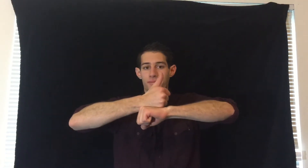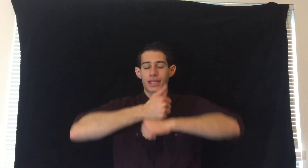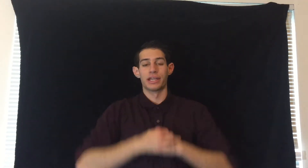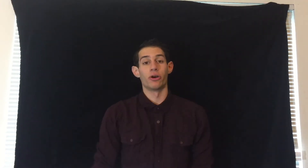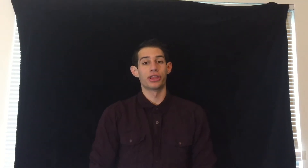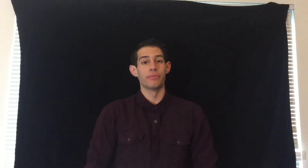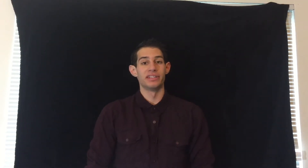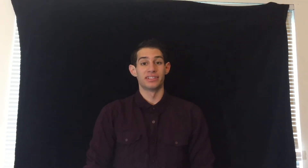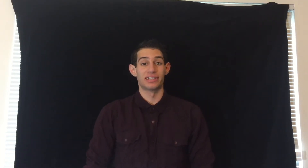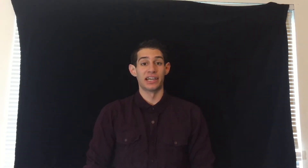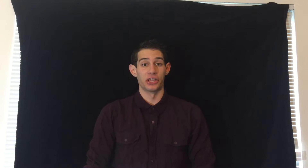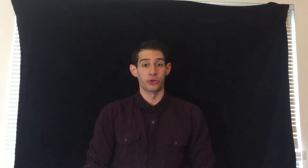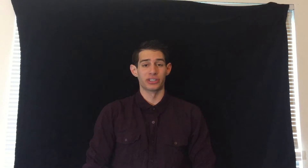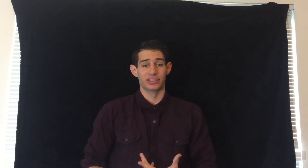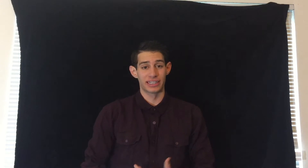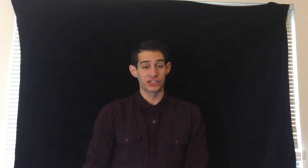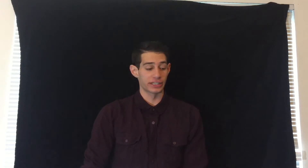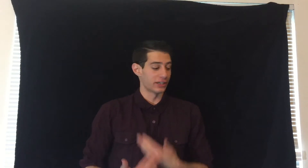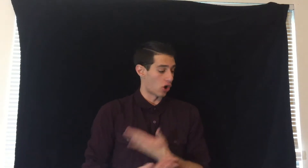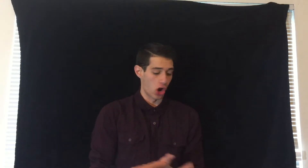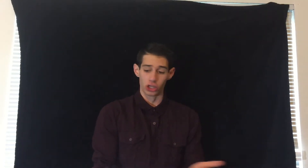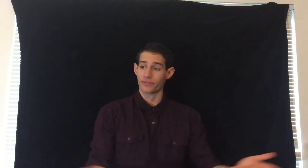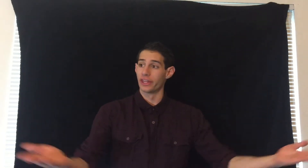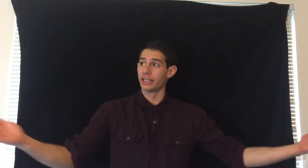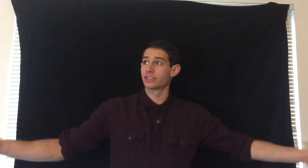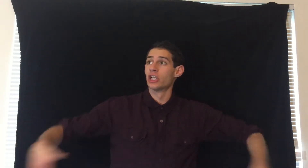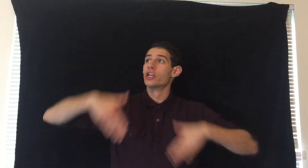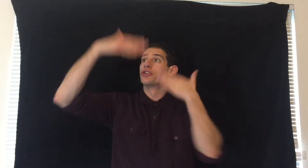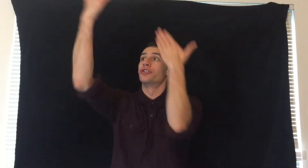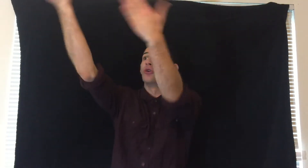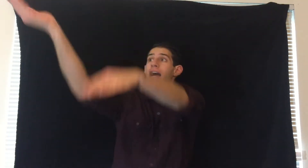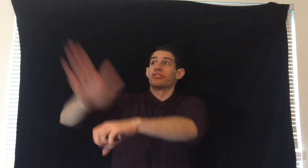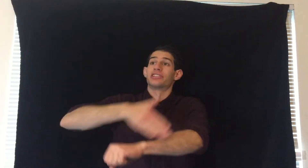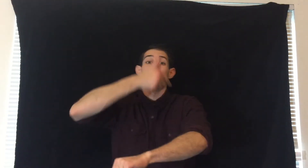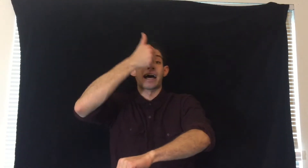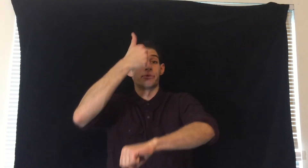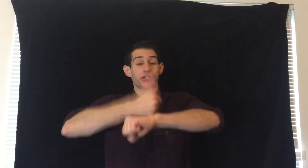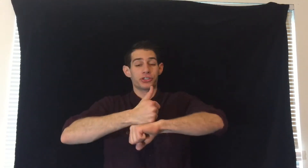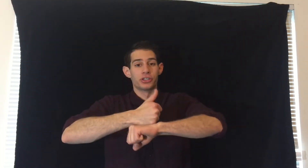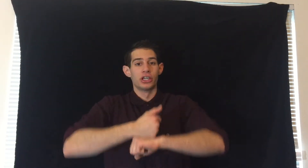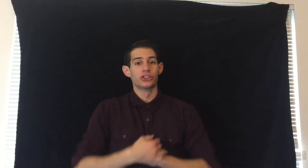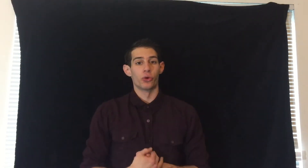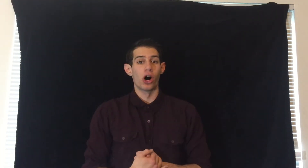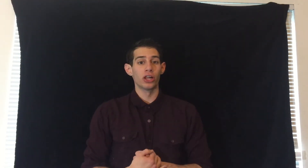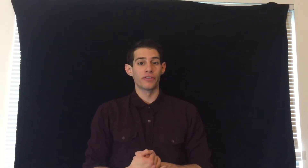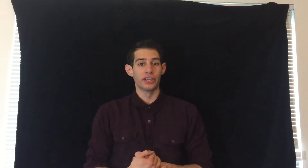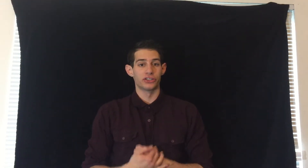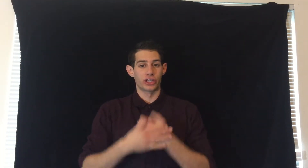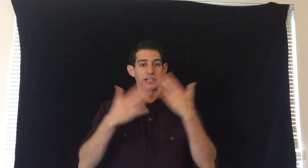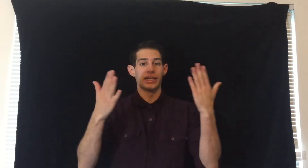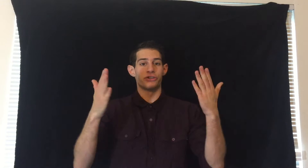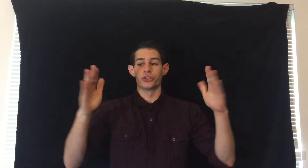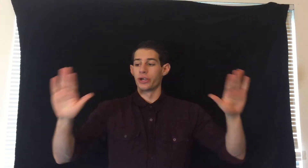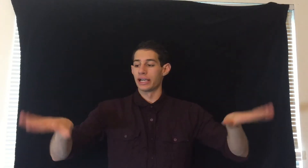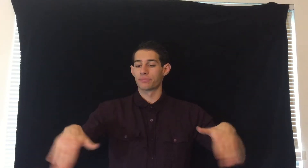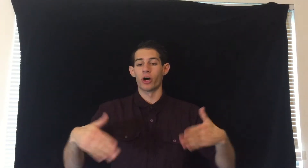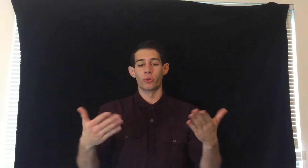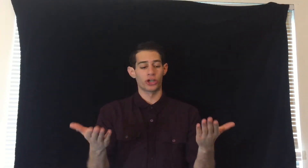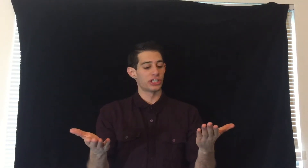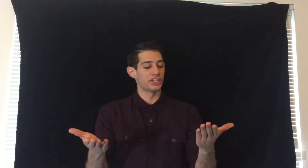Now what that means in sign language is essentially all of this you have established. So all of this is you're going to take your 2 hands, palm orientation